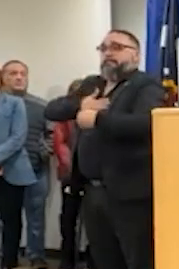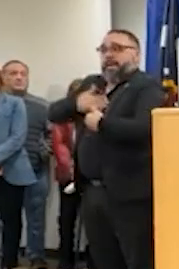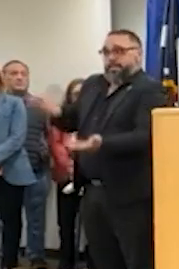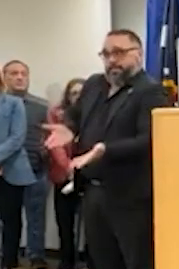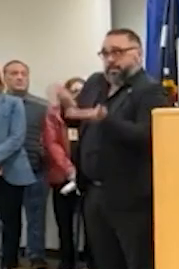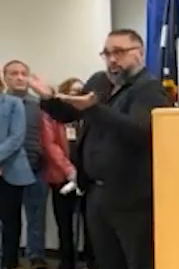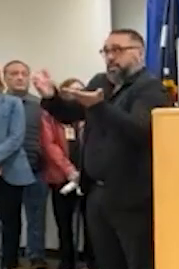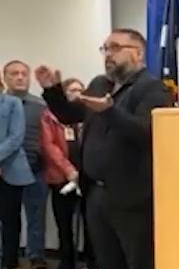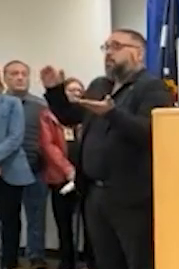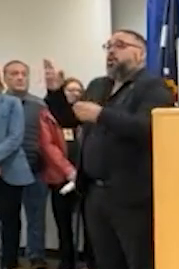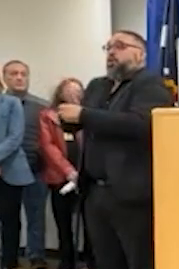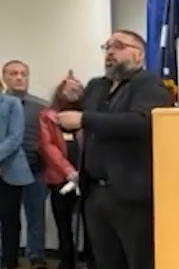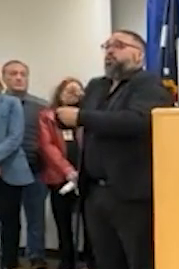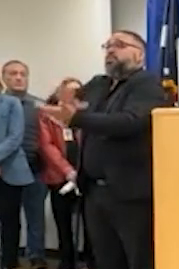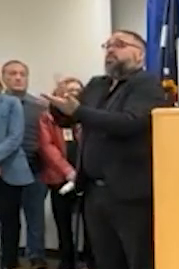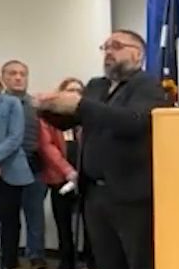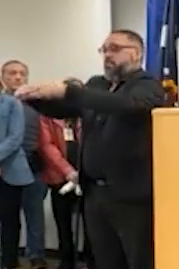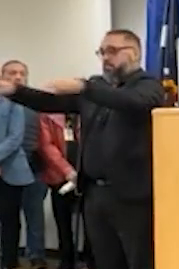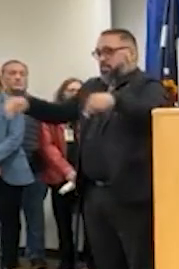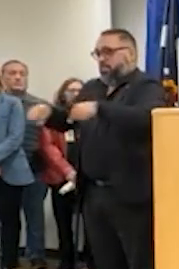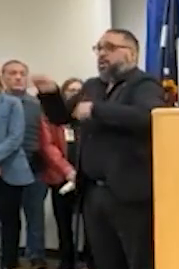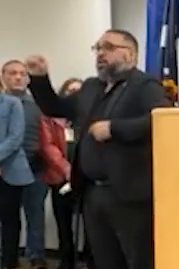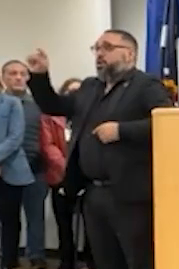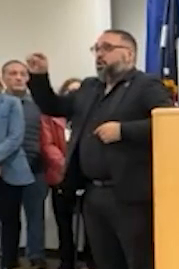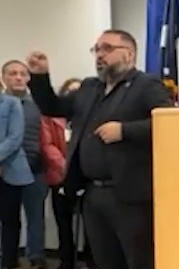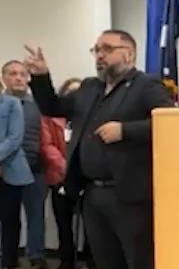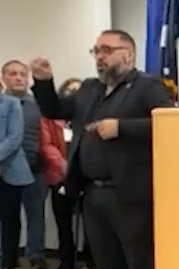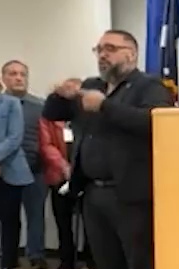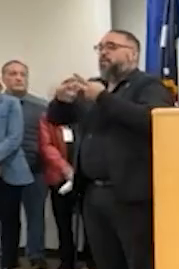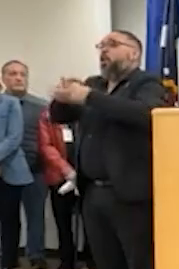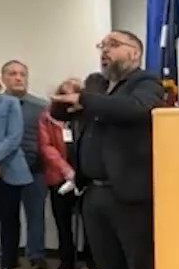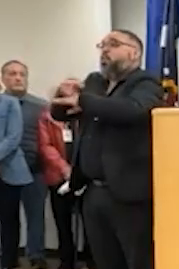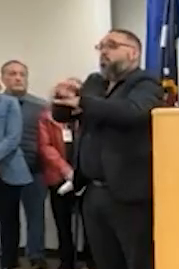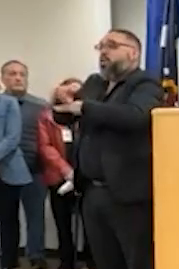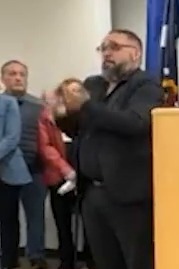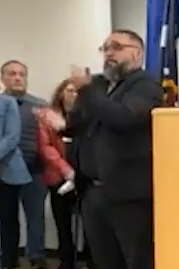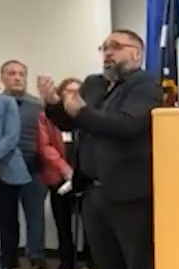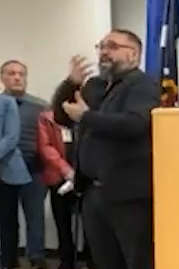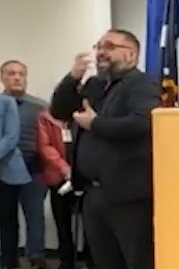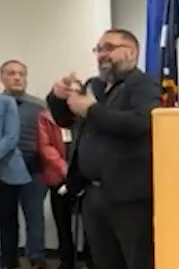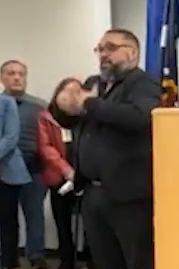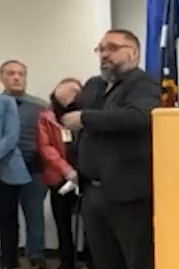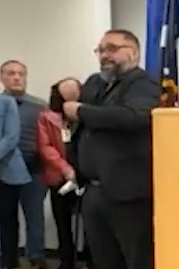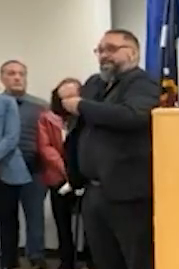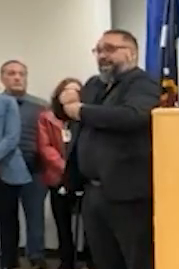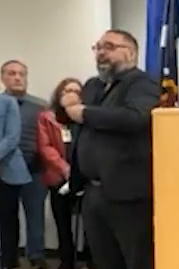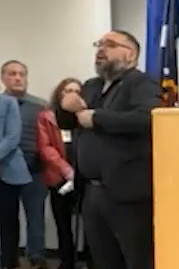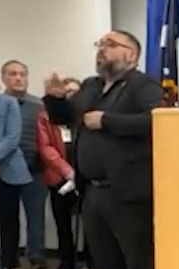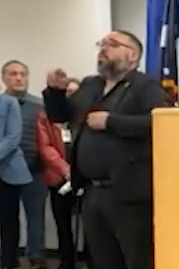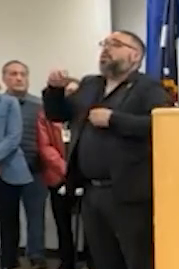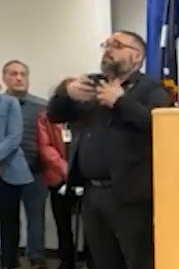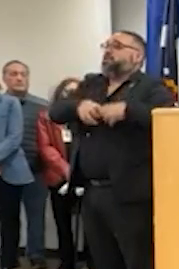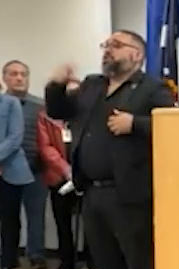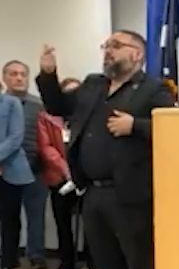use stoves or wood-burning heaters inside, especially generators. We see that from time to time,